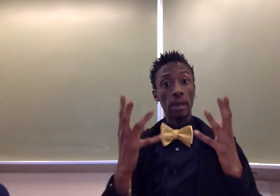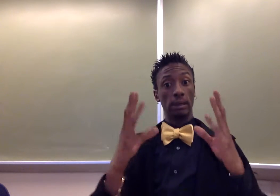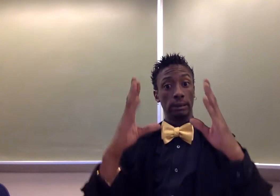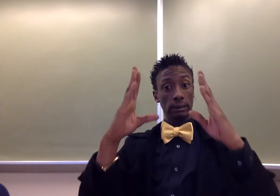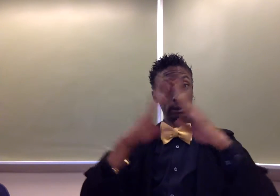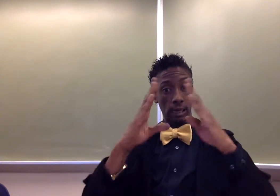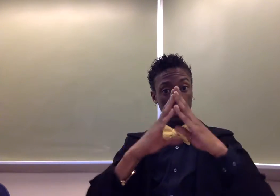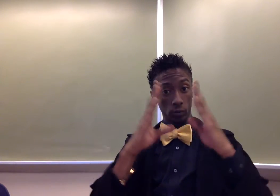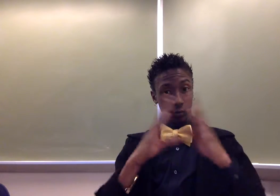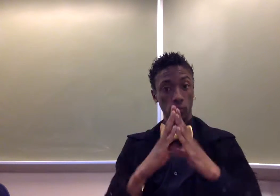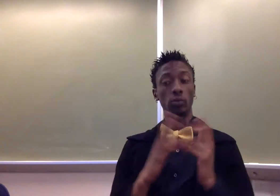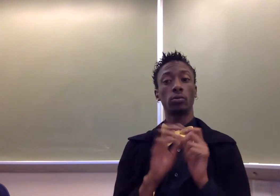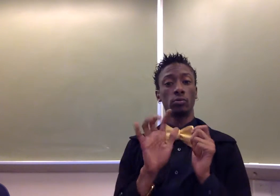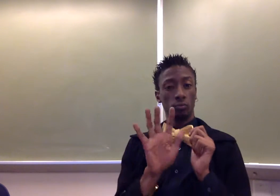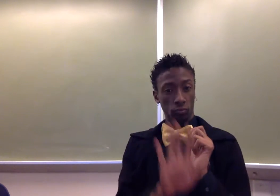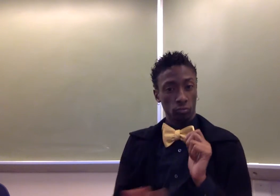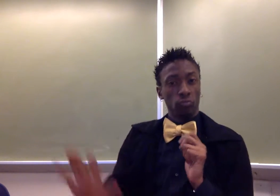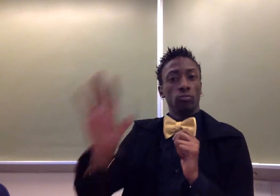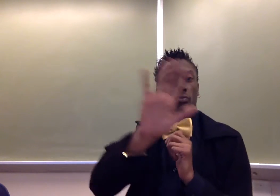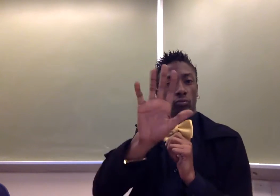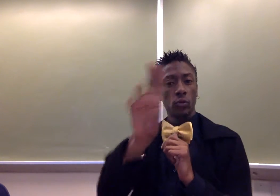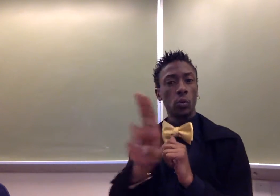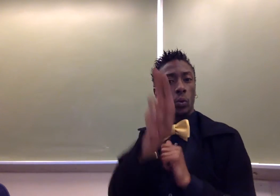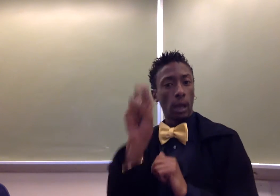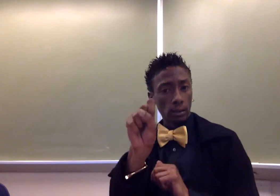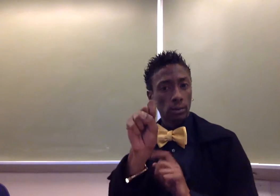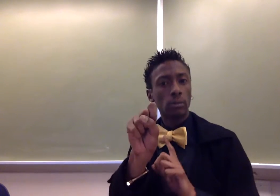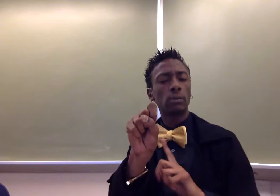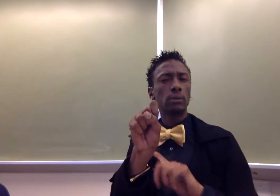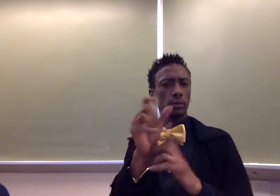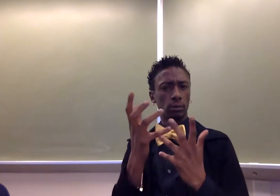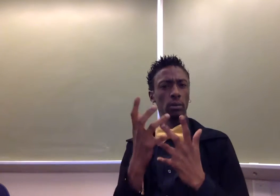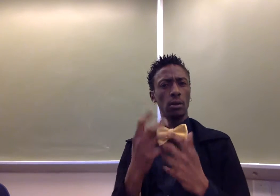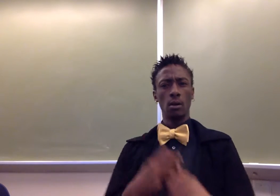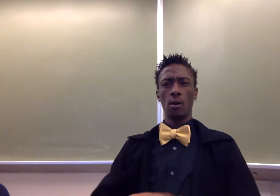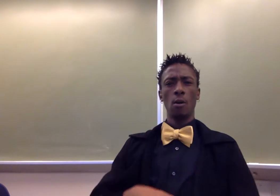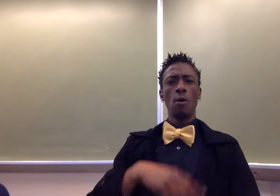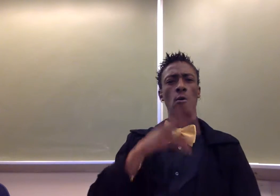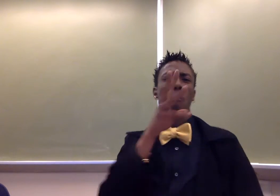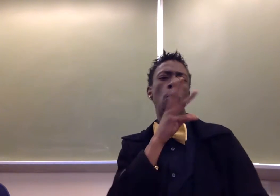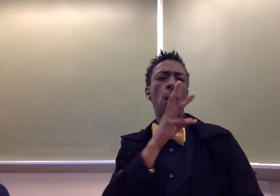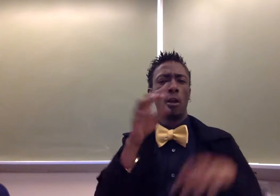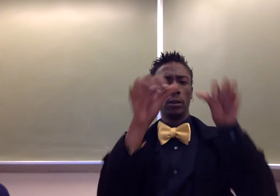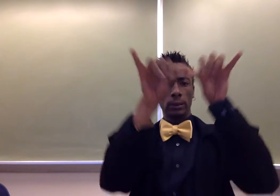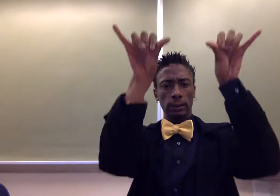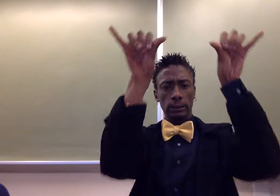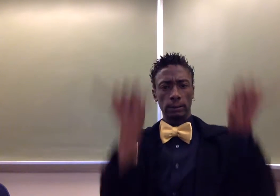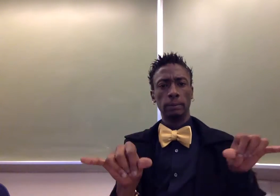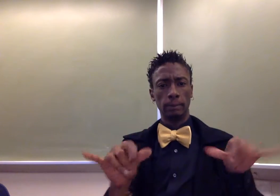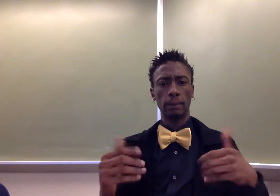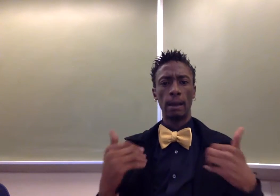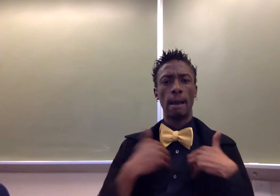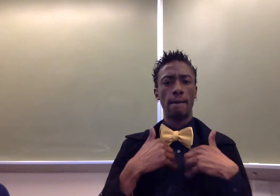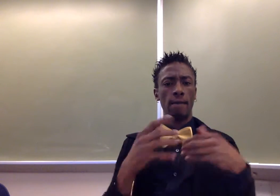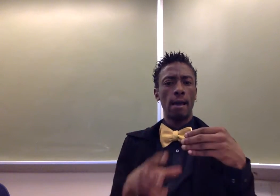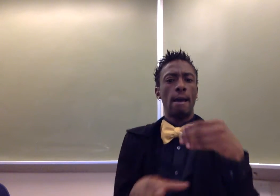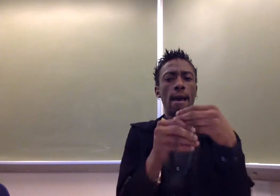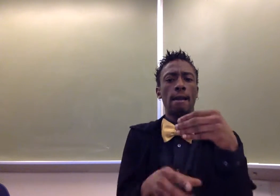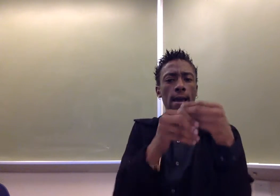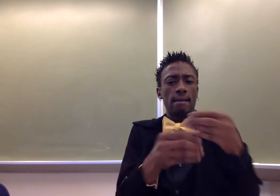appropriately across the United States, things are added to the water to attempt to clean it. And so for